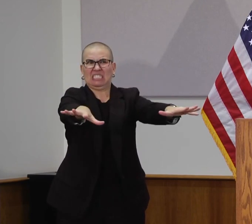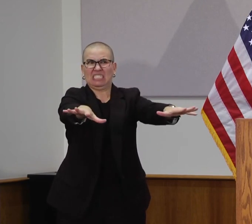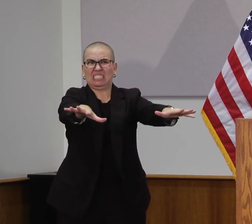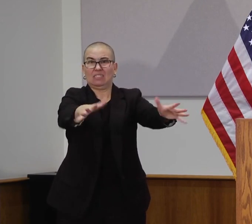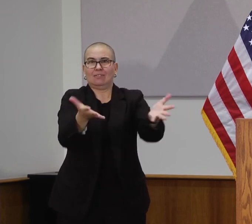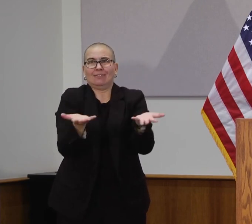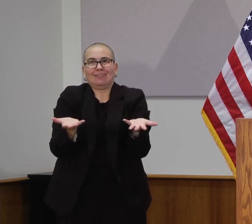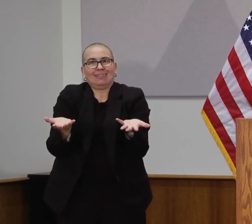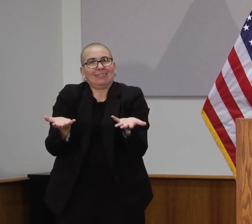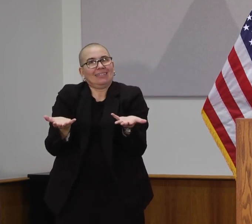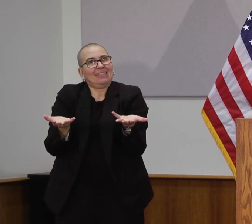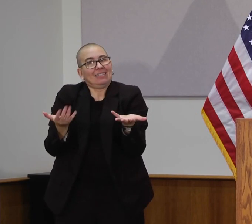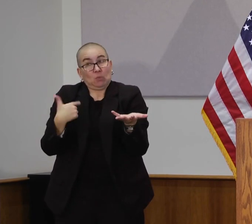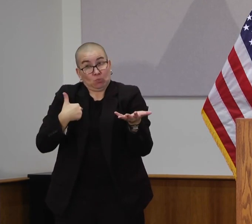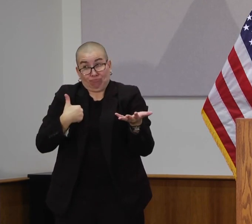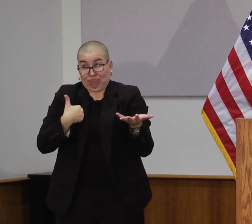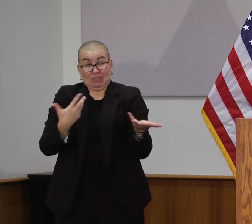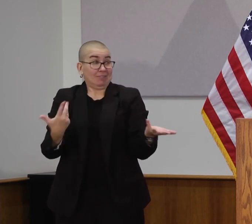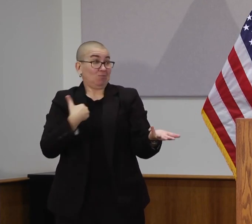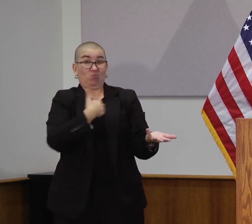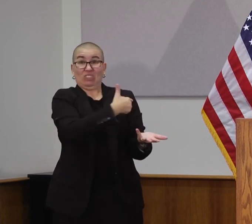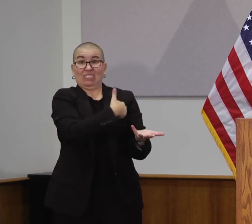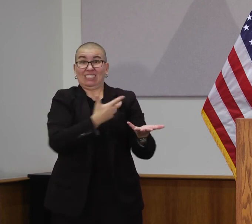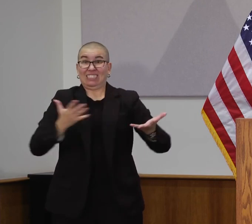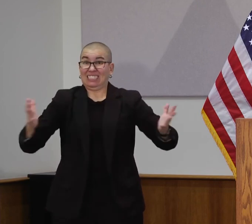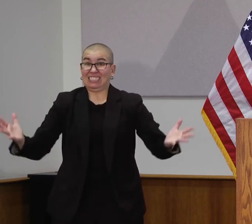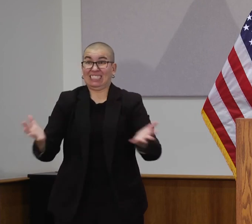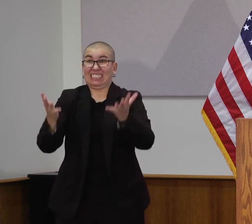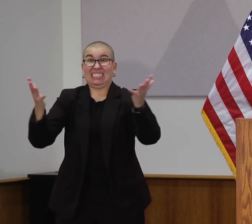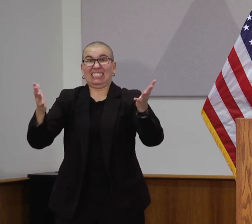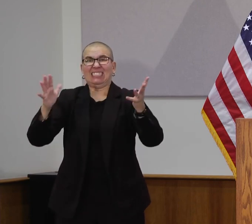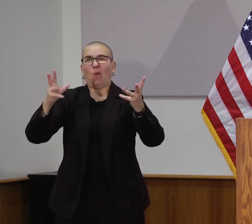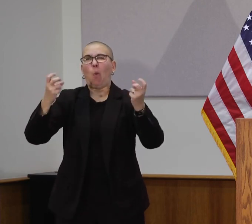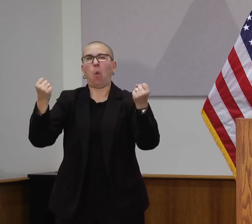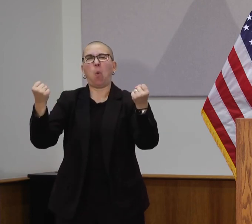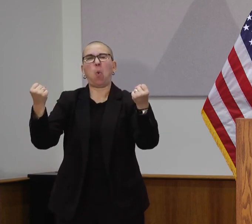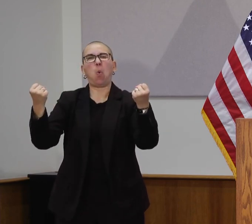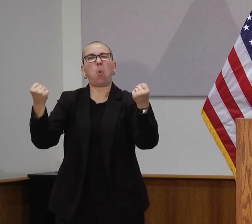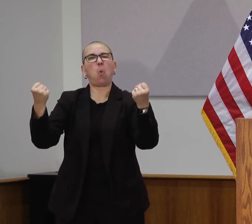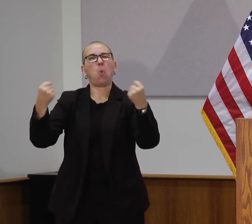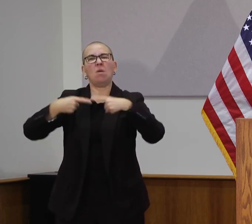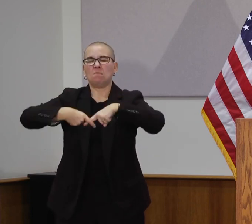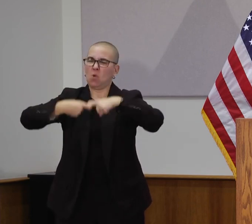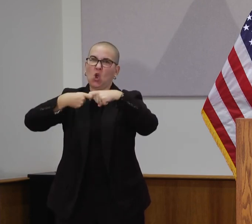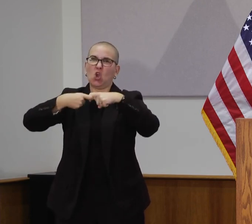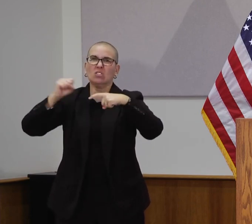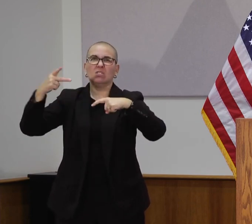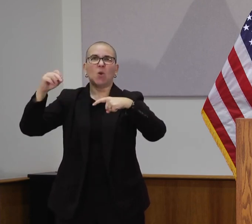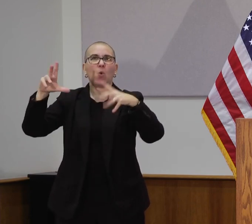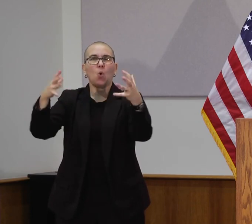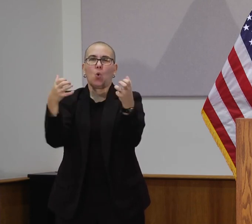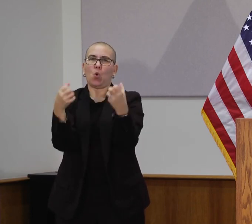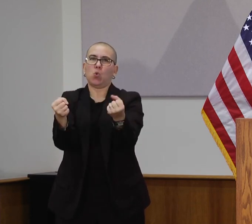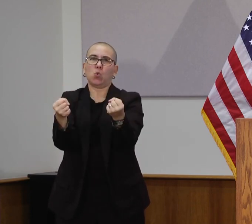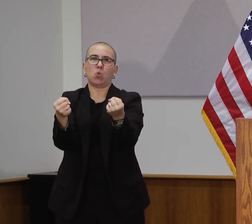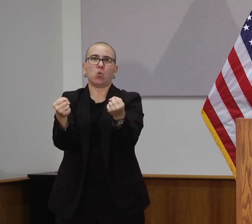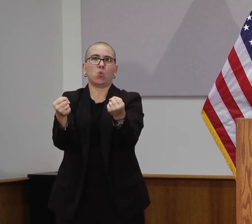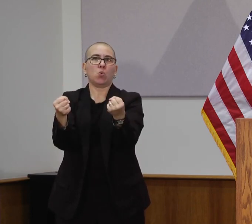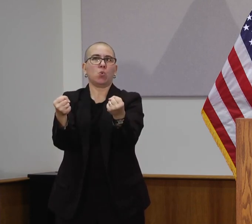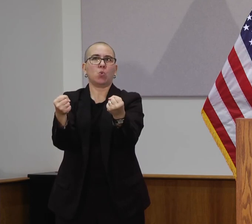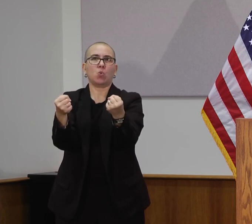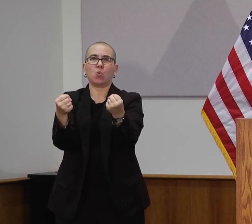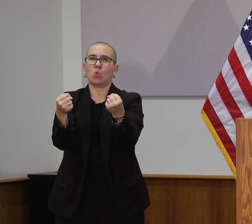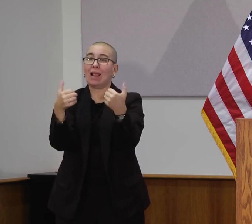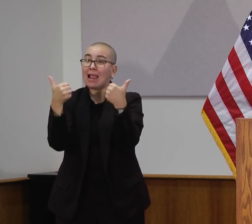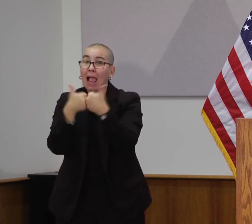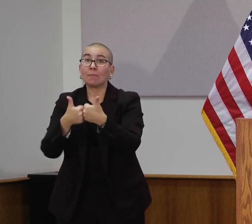are urging there to be a pause on play and on practice as well